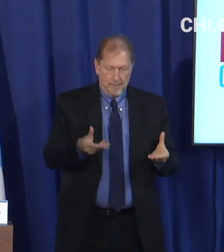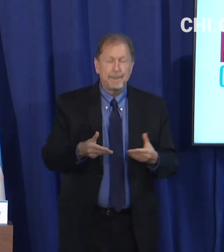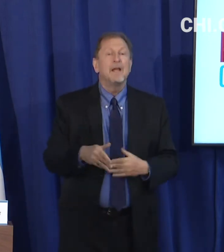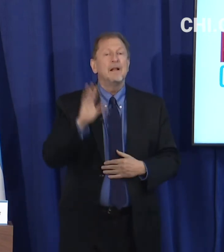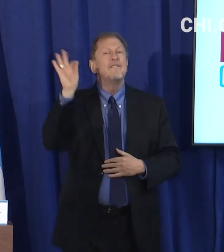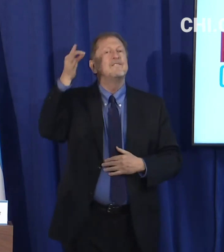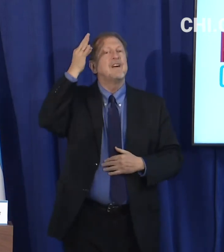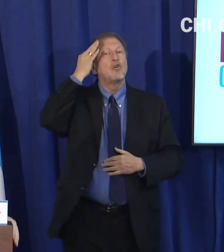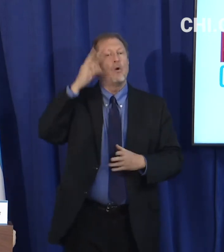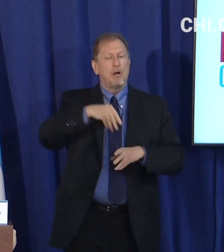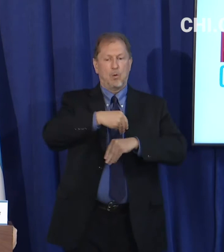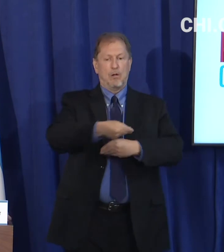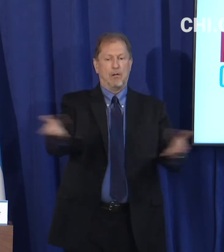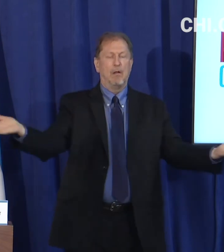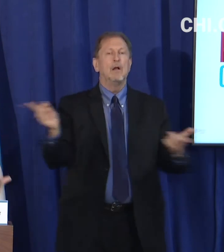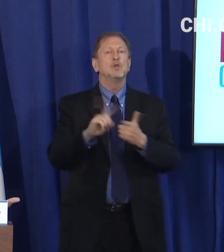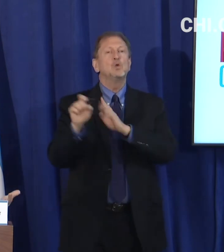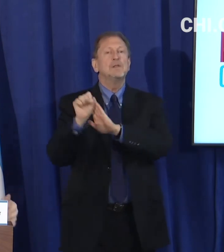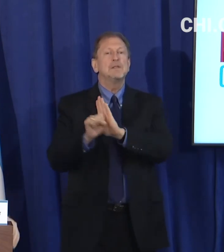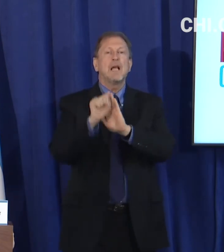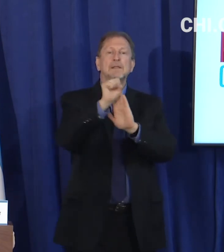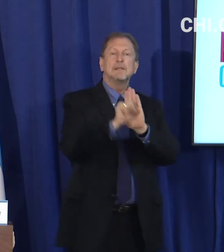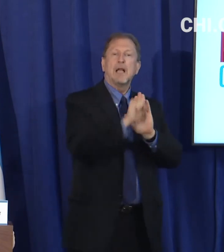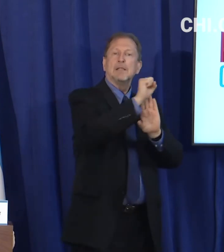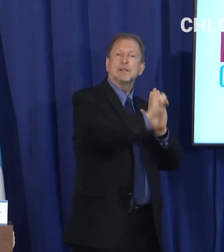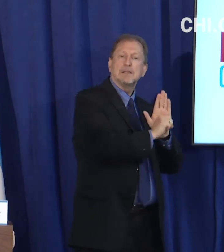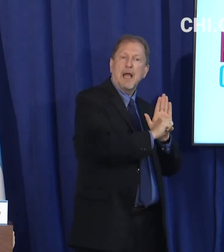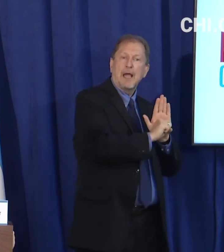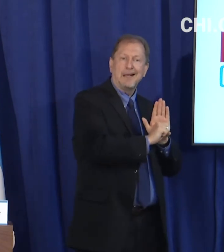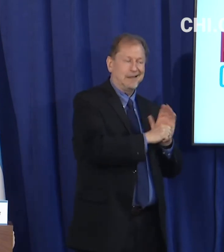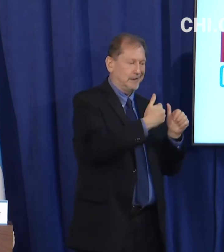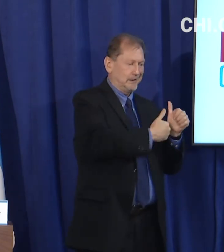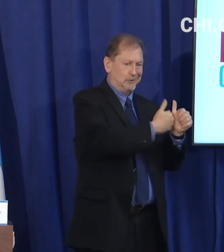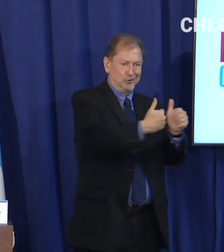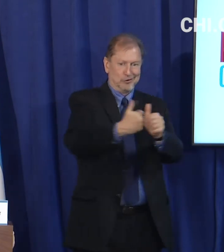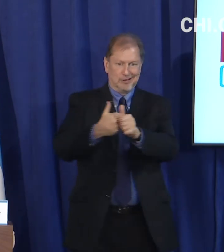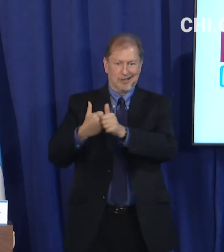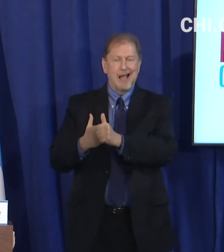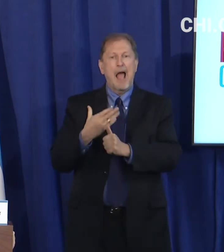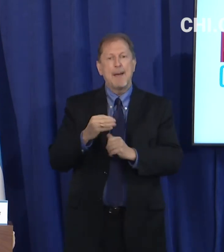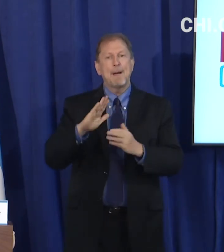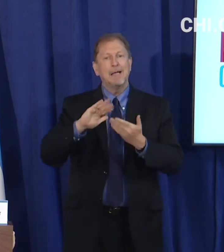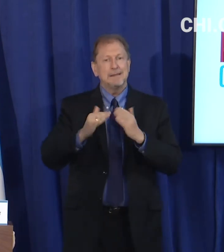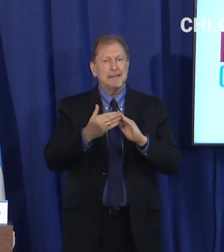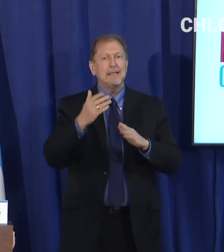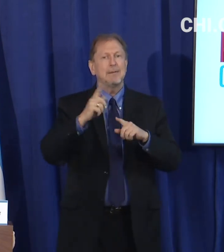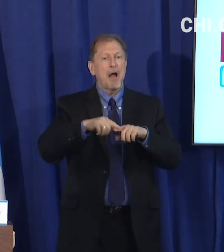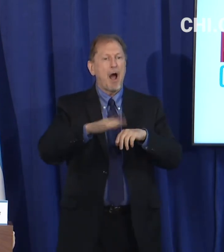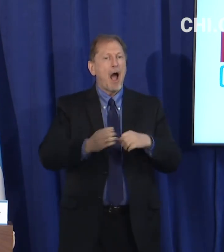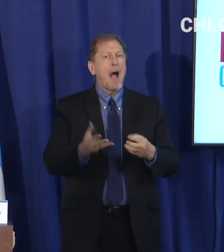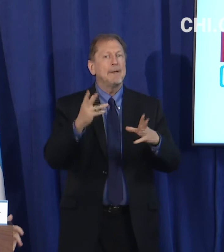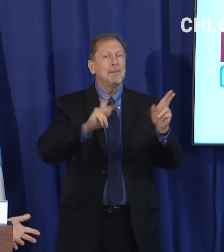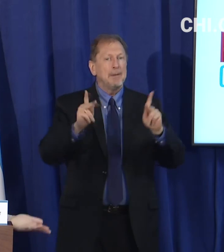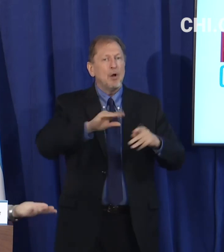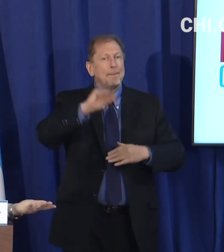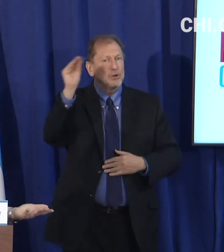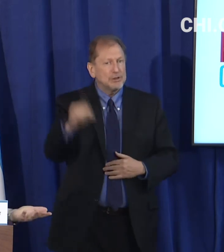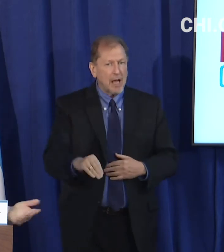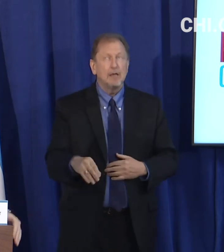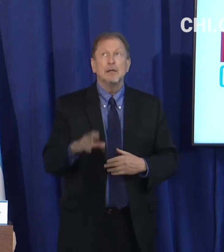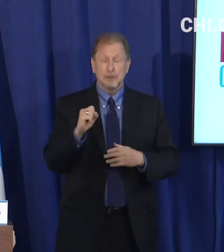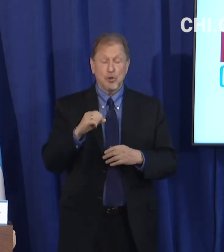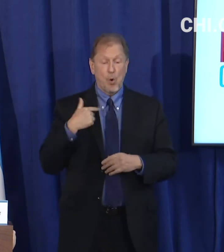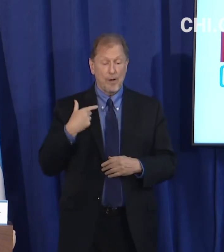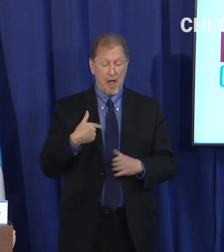but then we have to be able to show that we are using that vaccine appropriately here. We have very good plans that will allow us to continue to